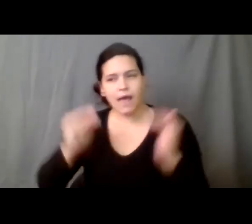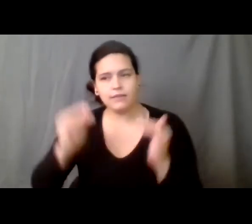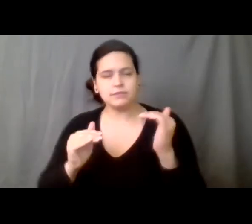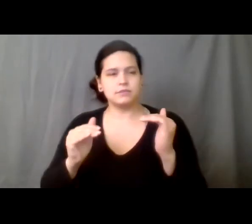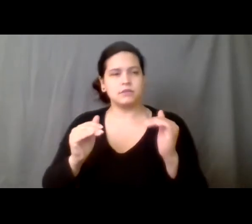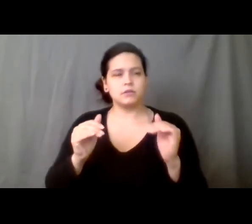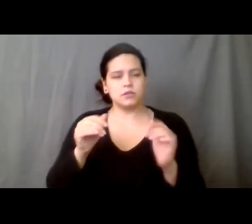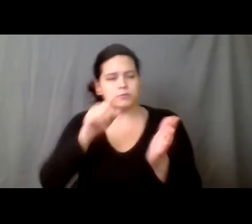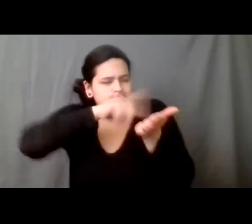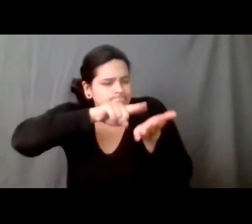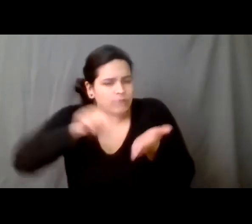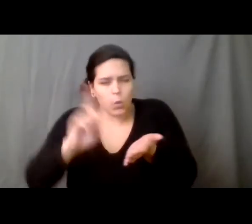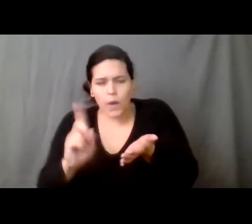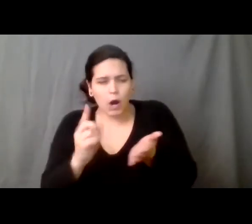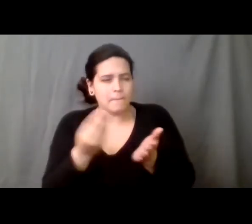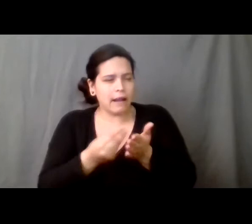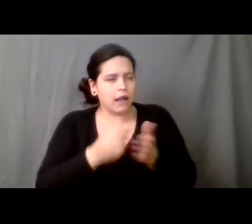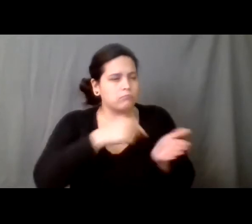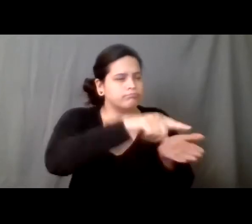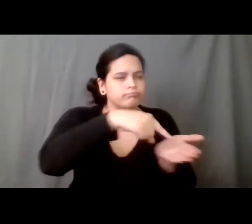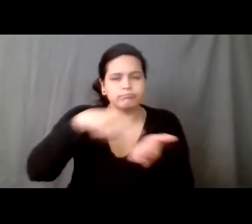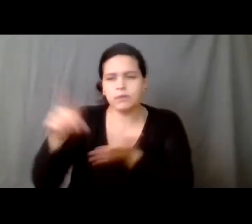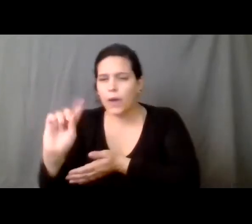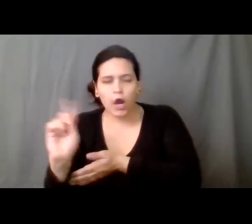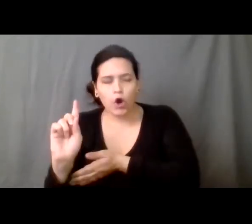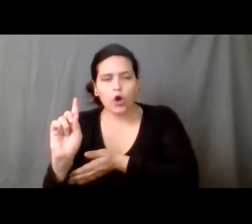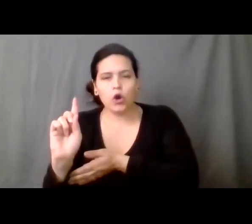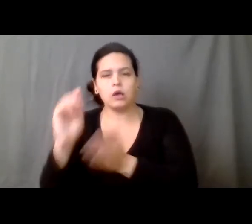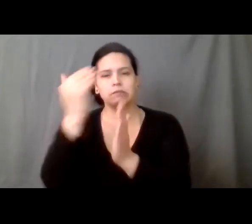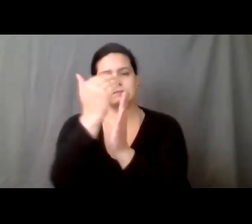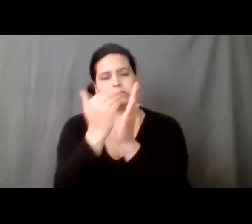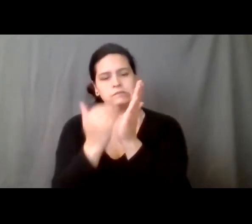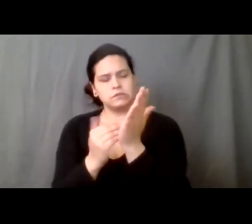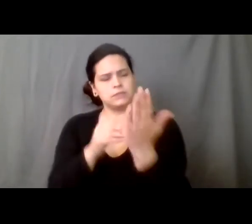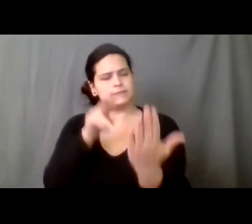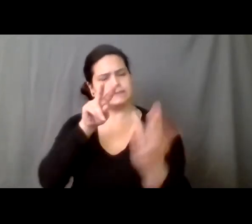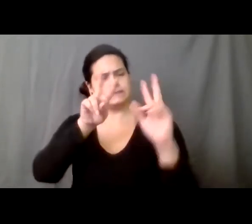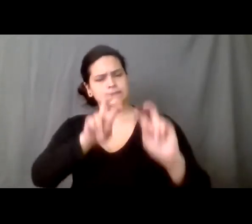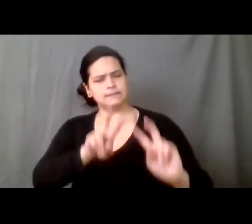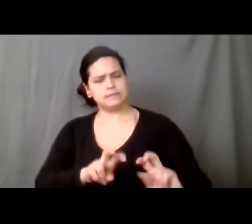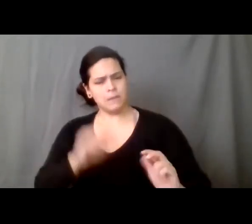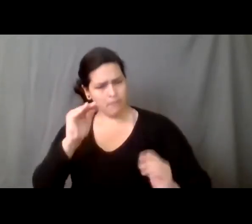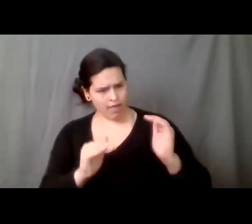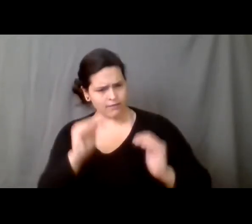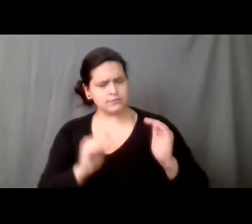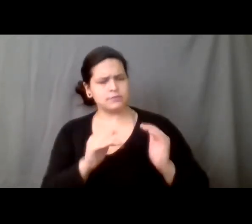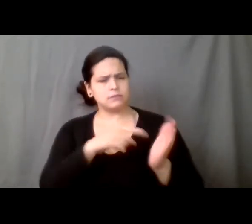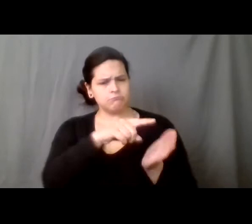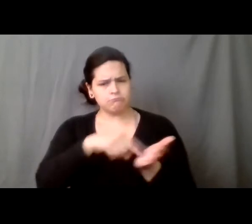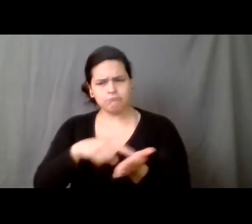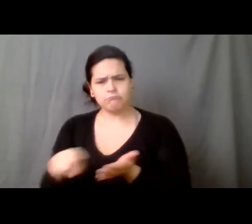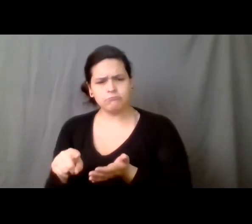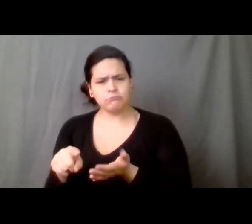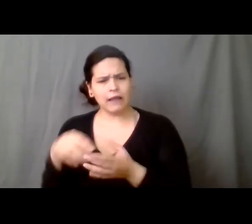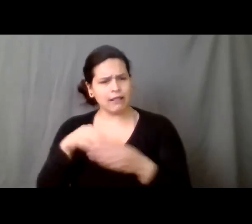as a tribe. And are you spending your money in a balanced way in the community? And if